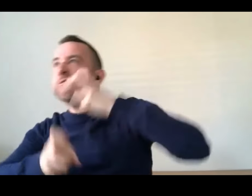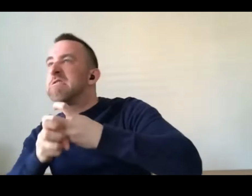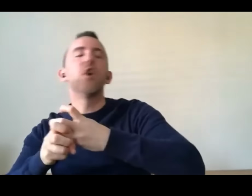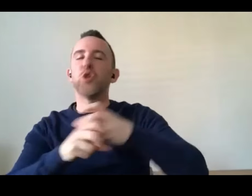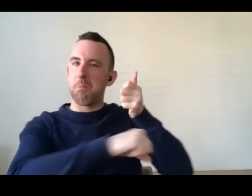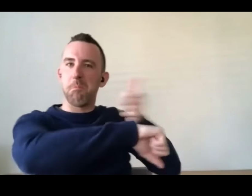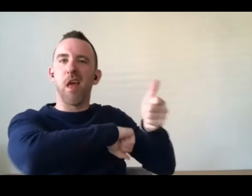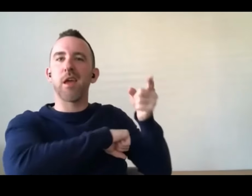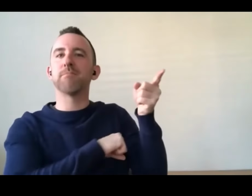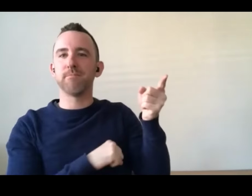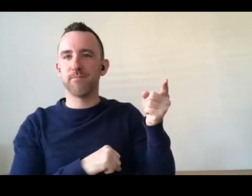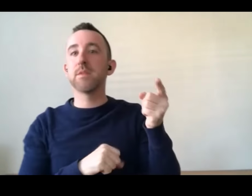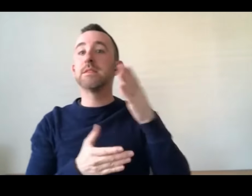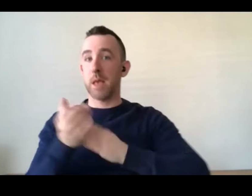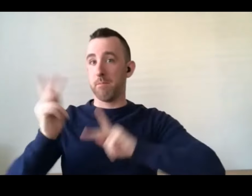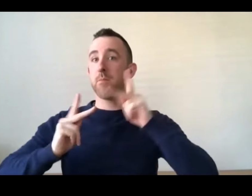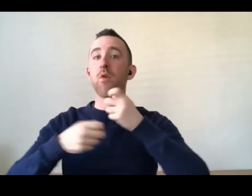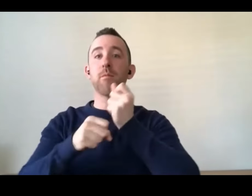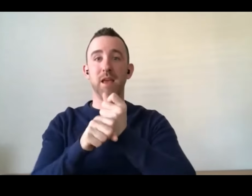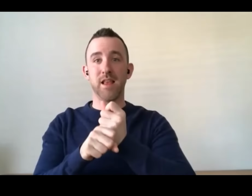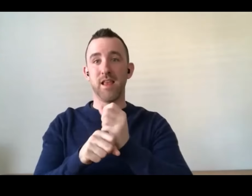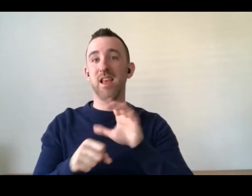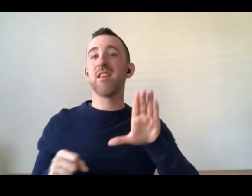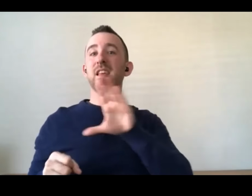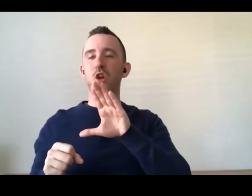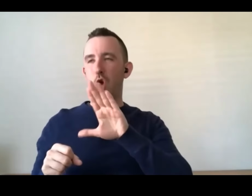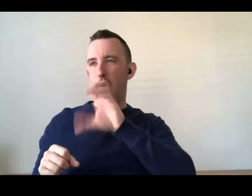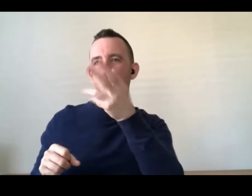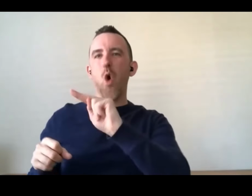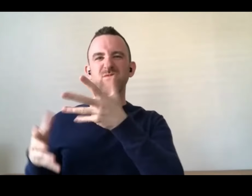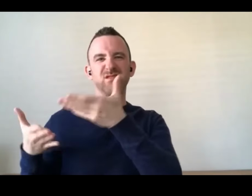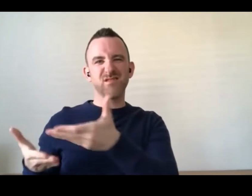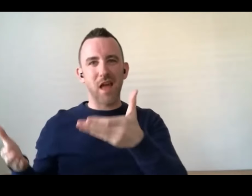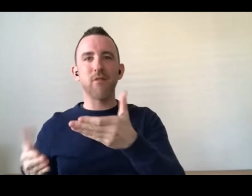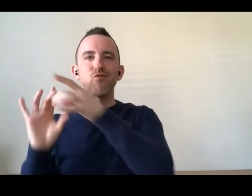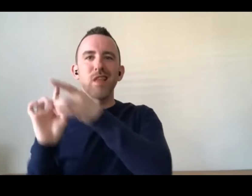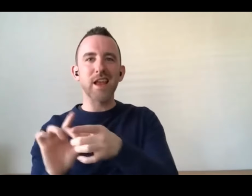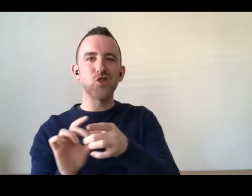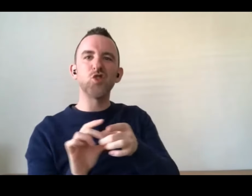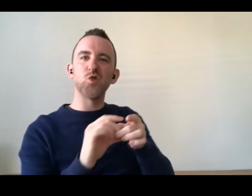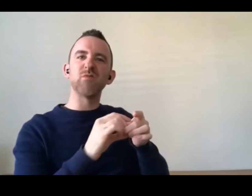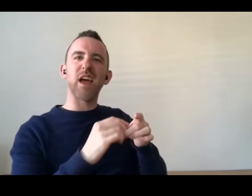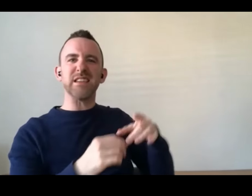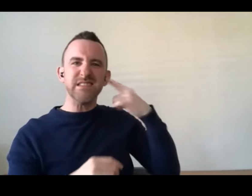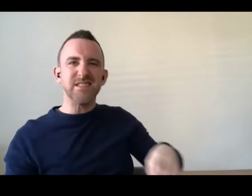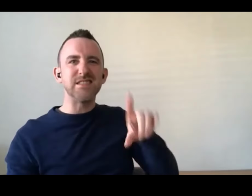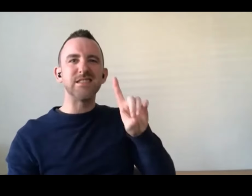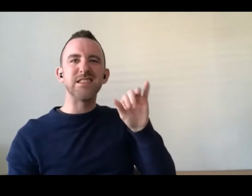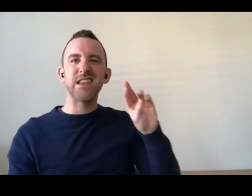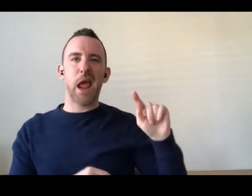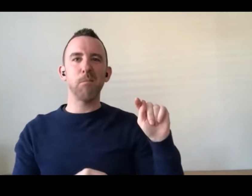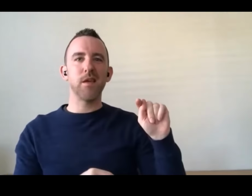own apparel around saying, damn it, Misha, or blame Misha. This is still true and